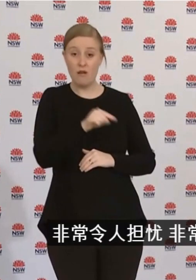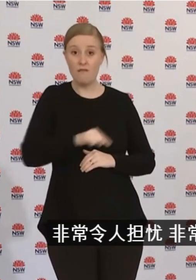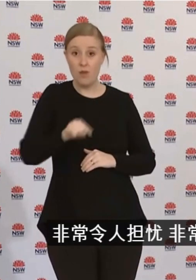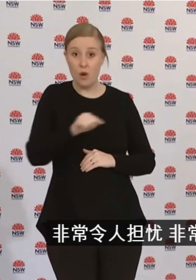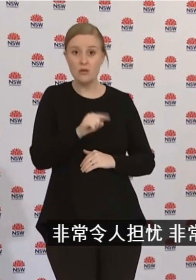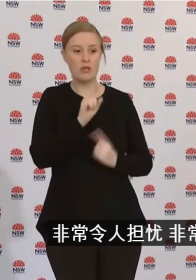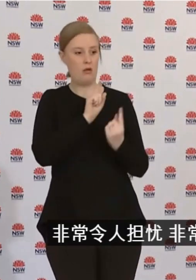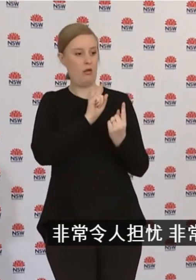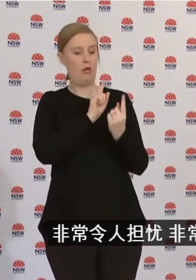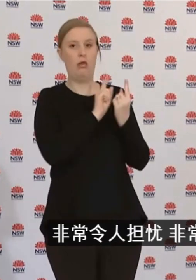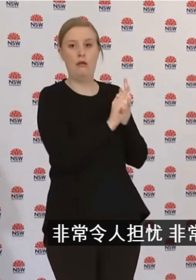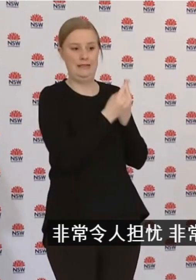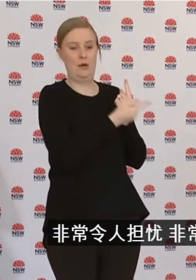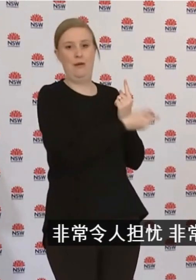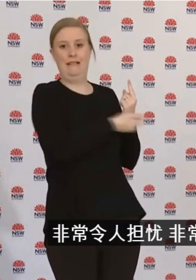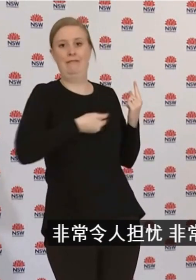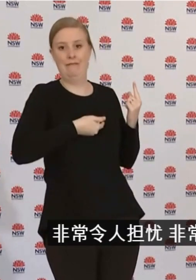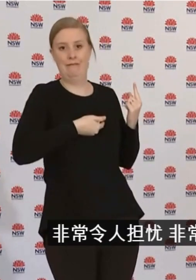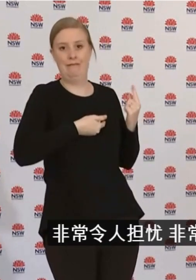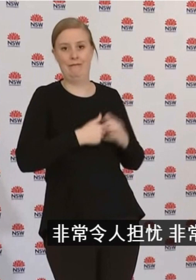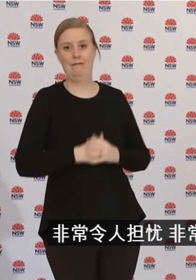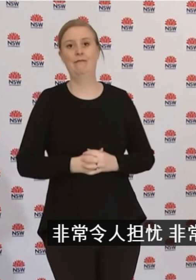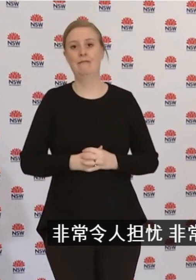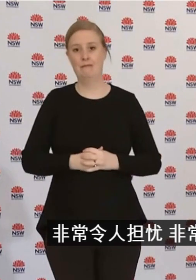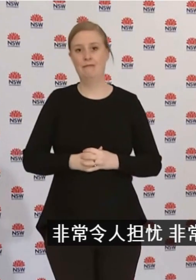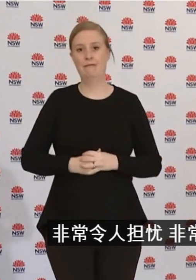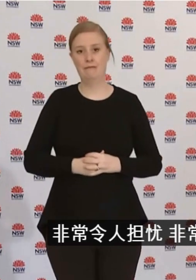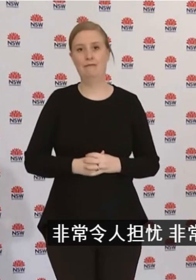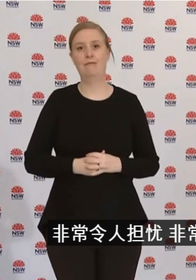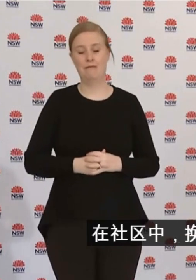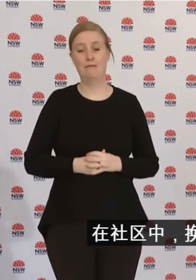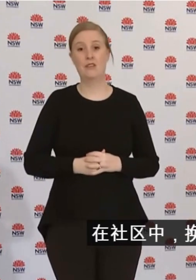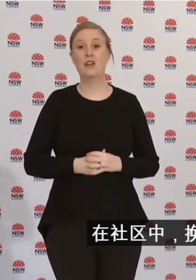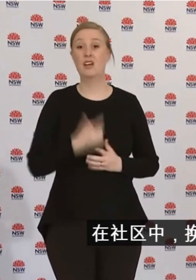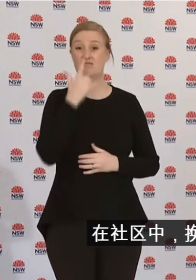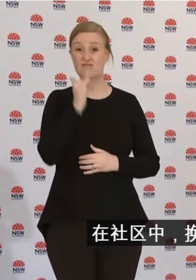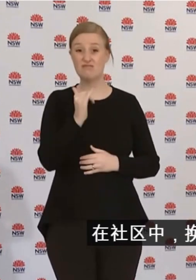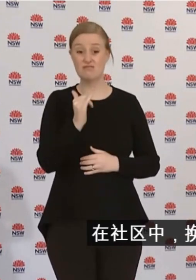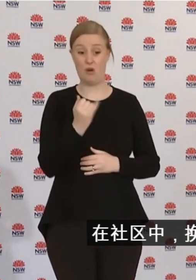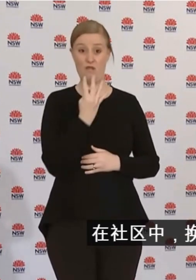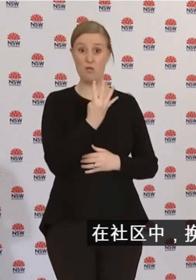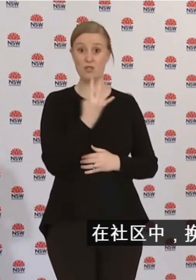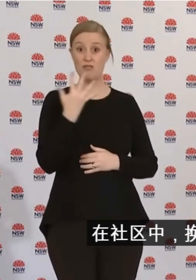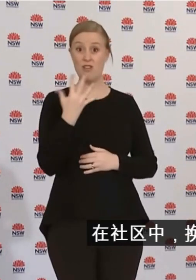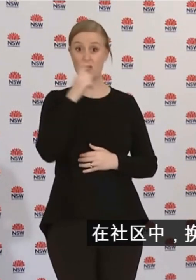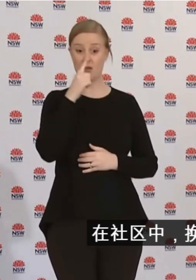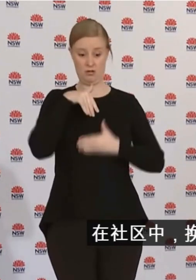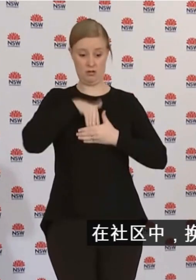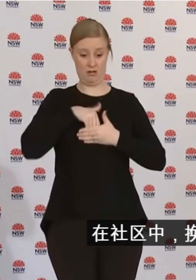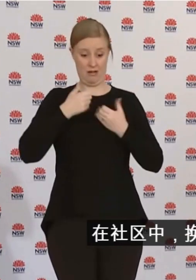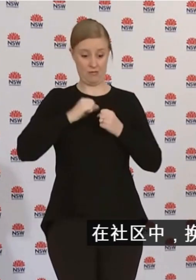And very worryingly, 45 were infectious out in the community. In other